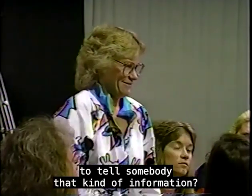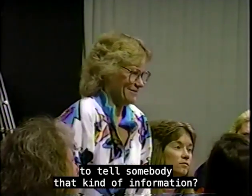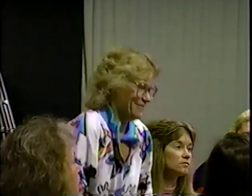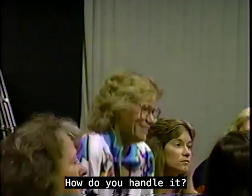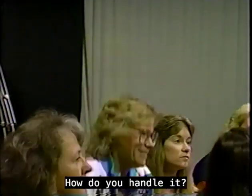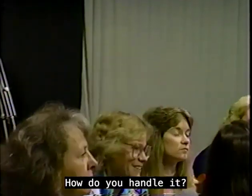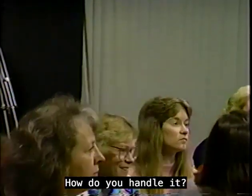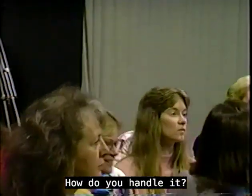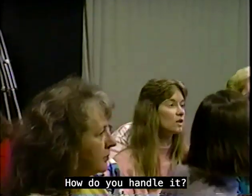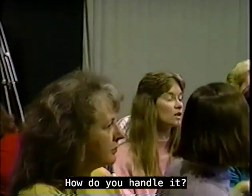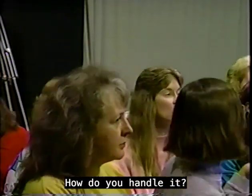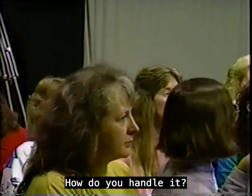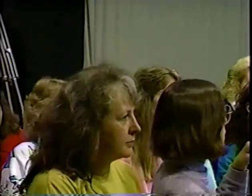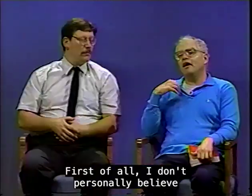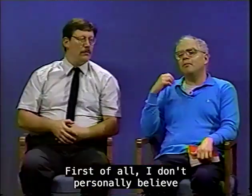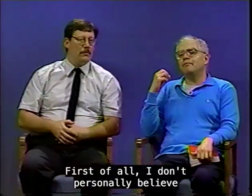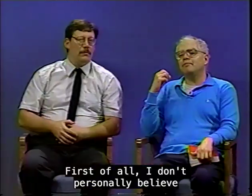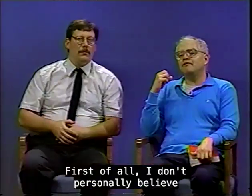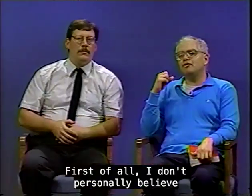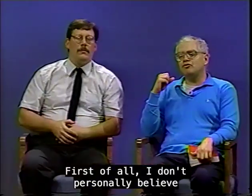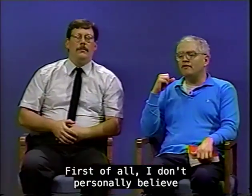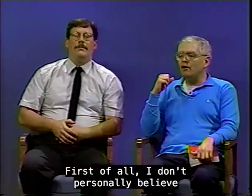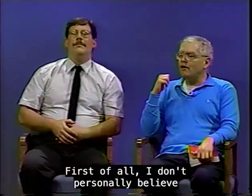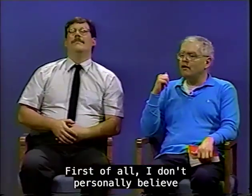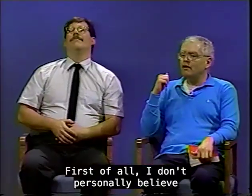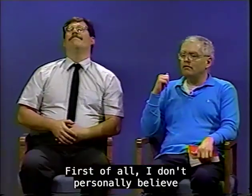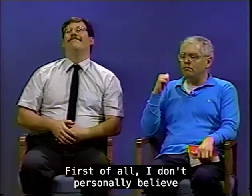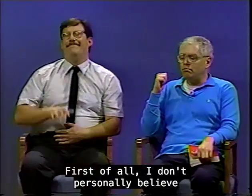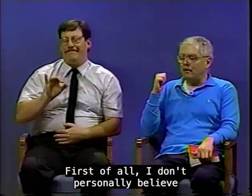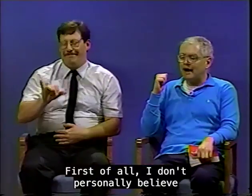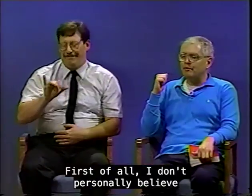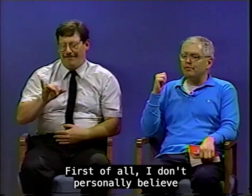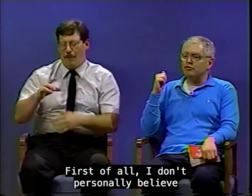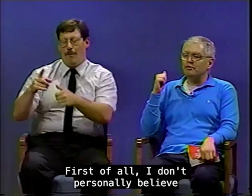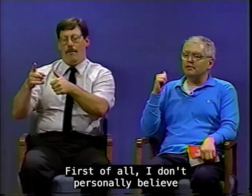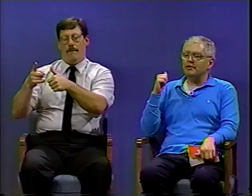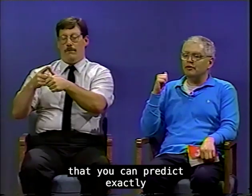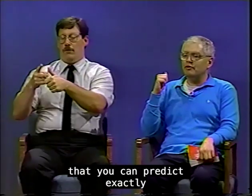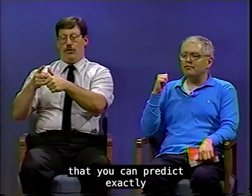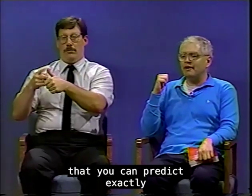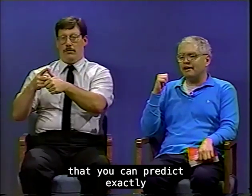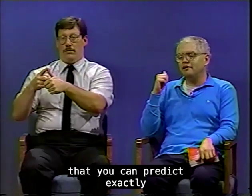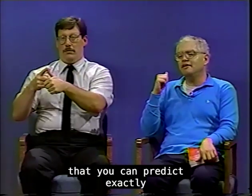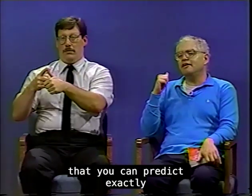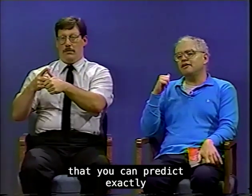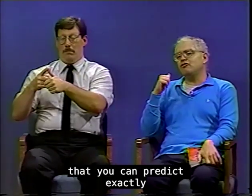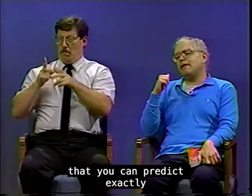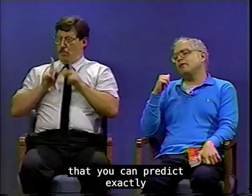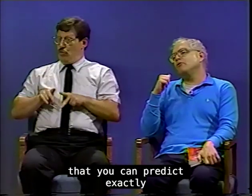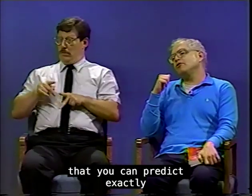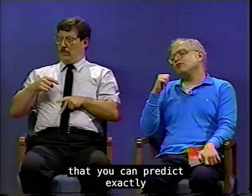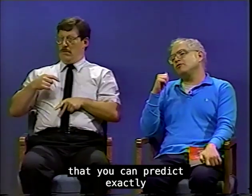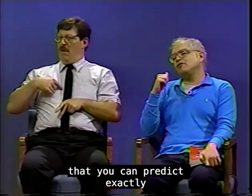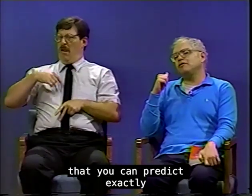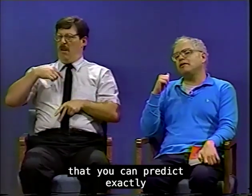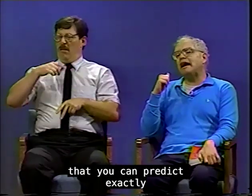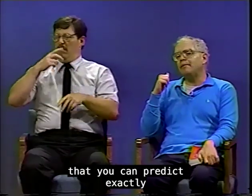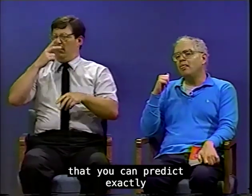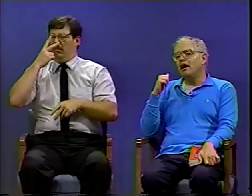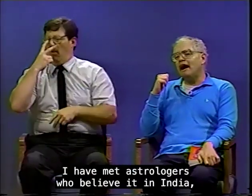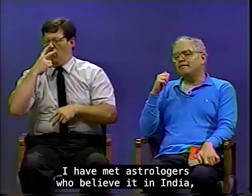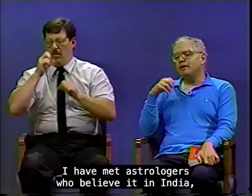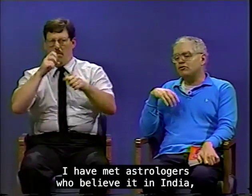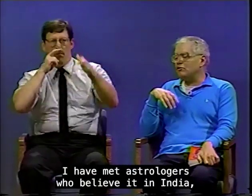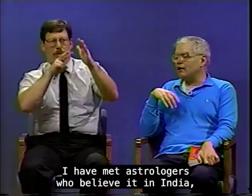of information? How do you handle it? First of all, I don't personally believe that you can predict exactly when someone's going to